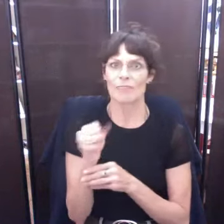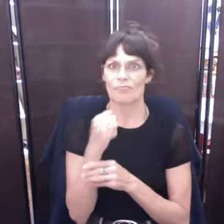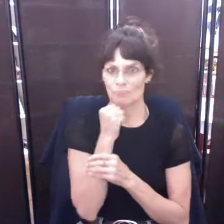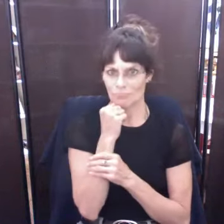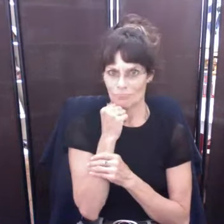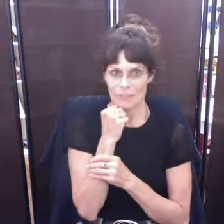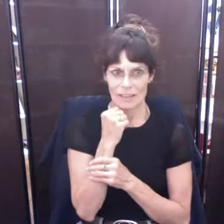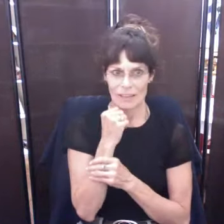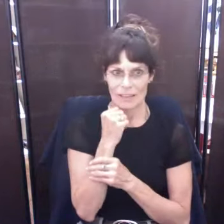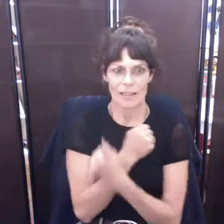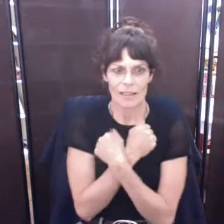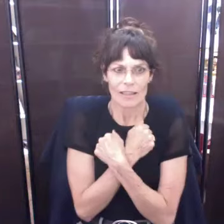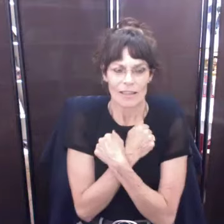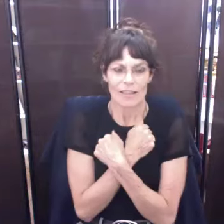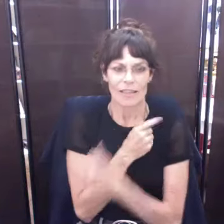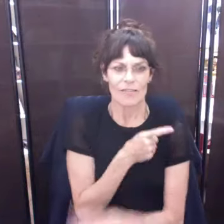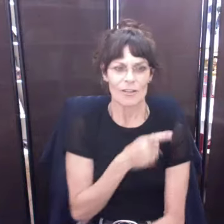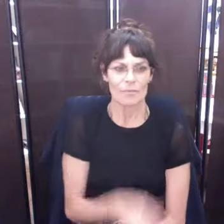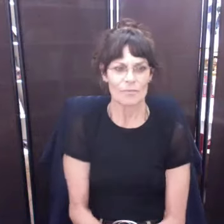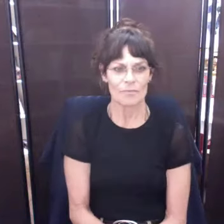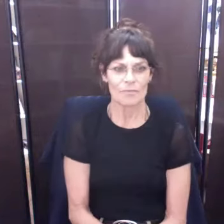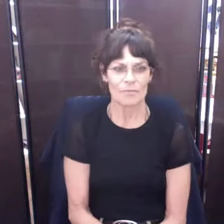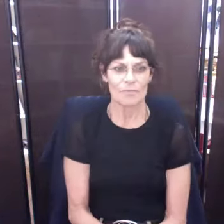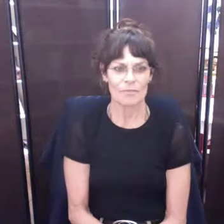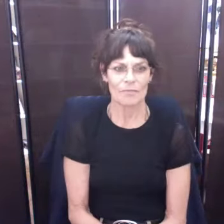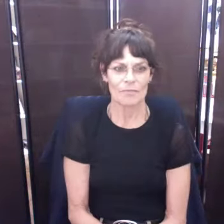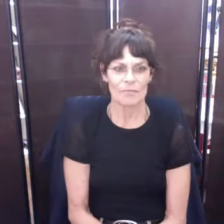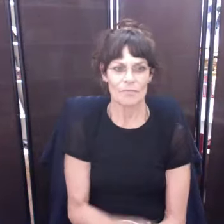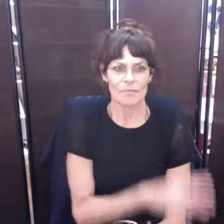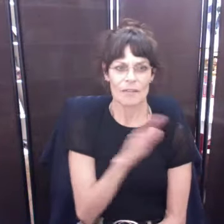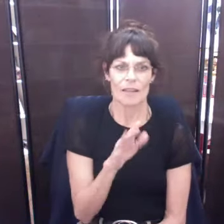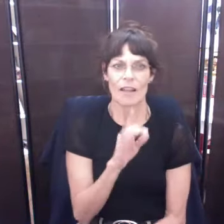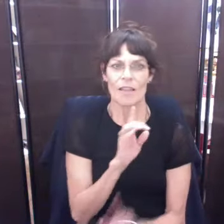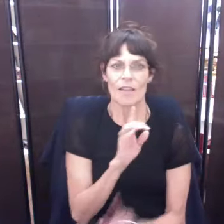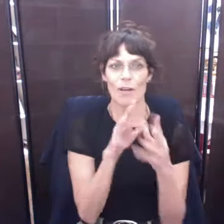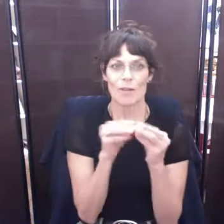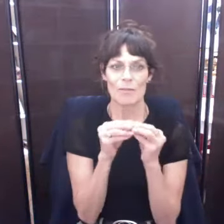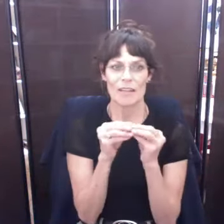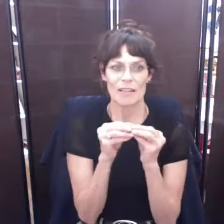you. I'm going to the meeting. All right. They're going to the meeting. We're all going to the meeting.